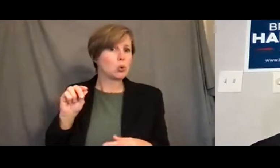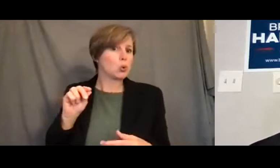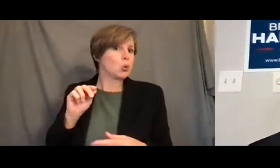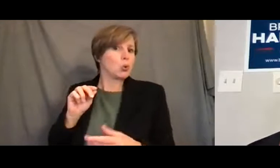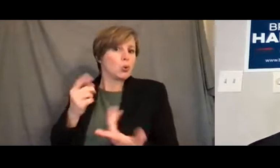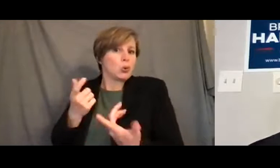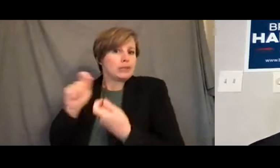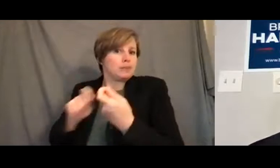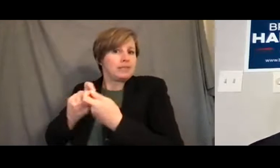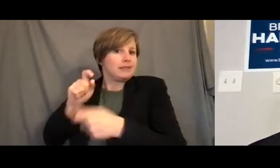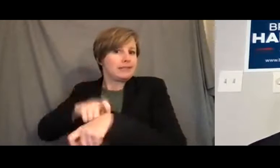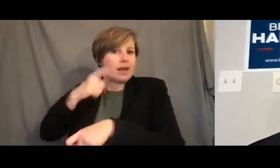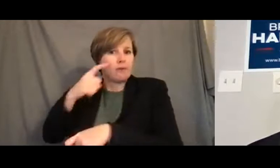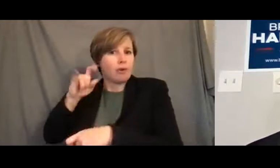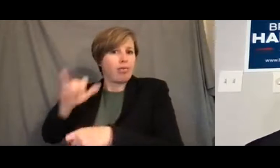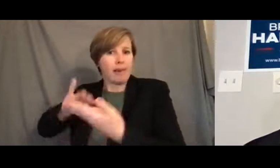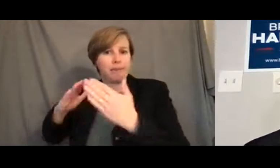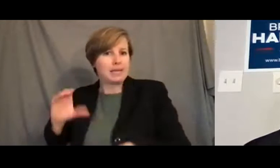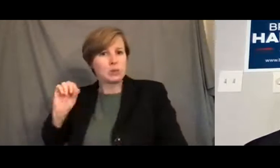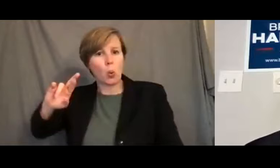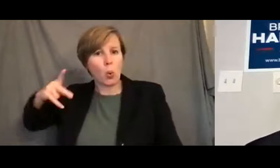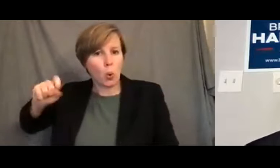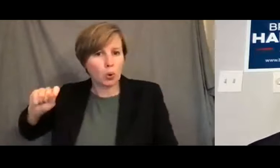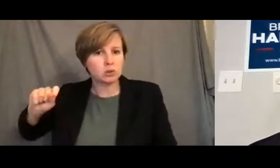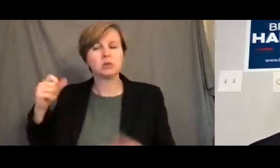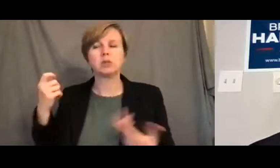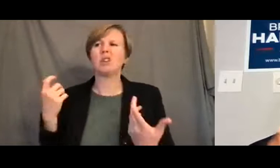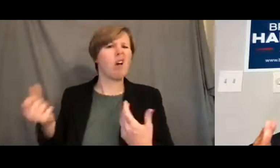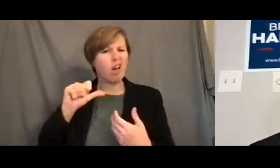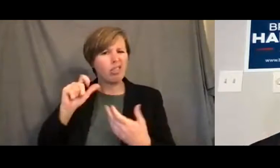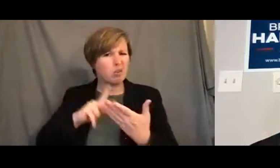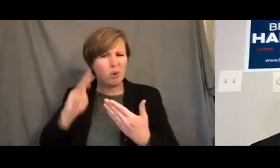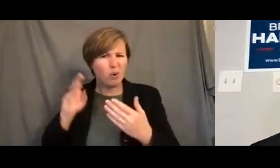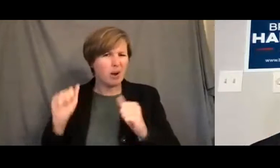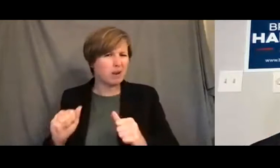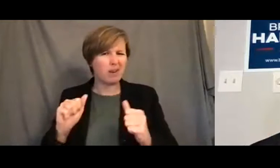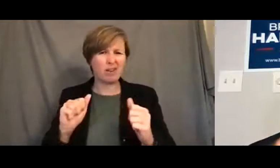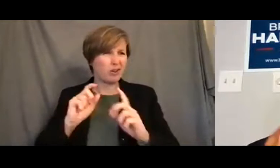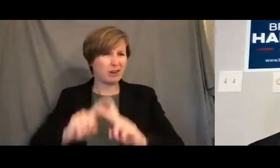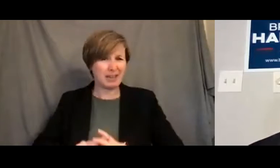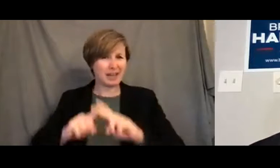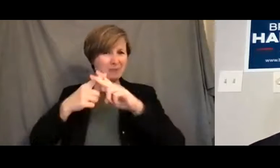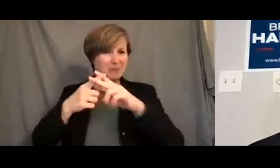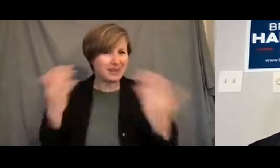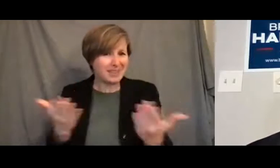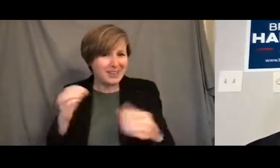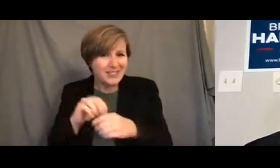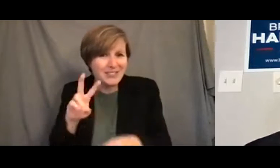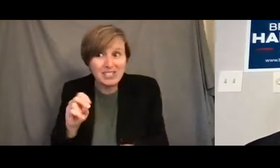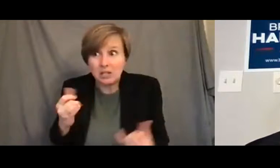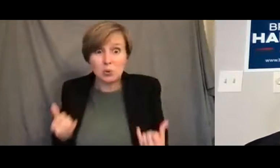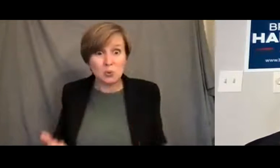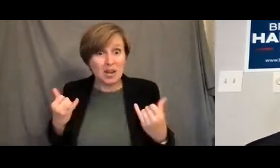Corps. This is a very easy, we have other strong programs that we can implement right here in Virginia today